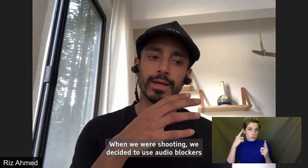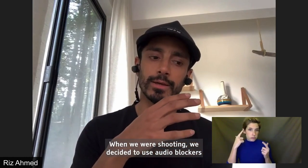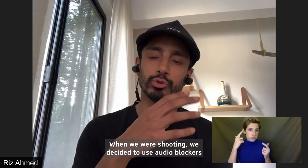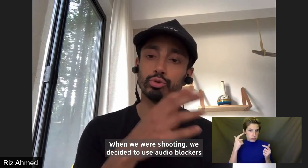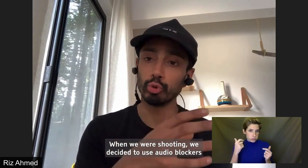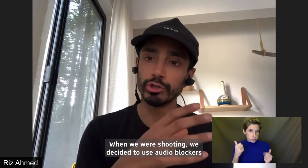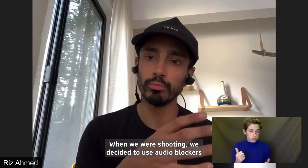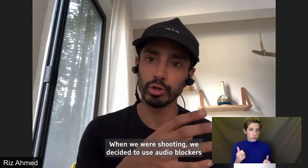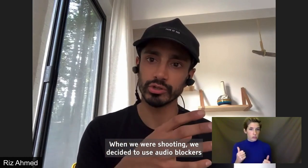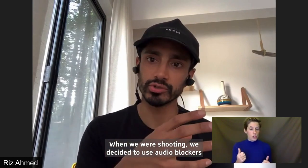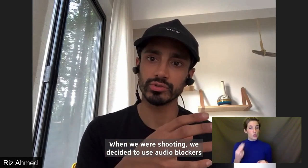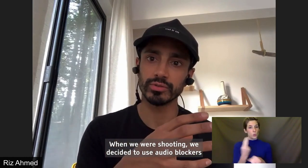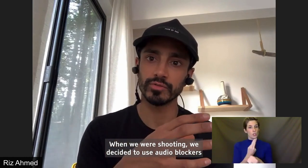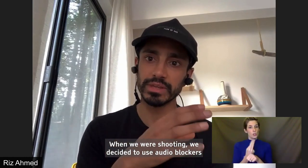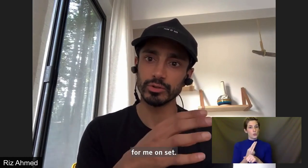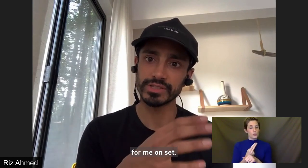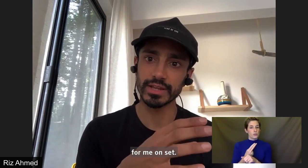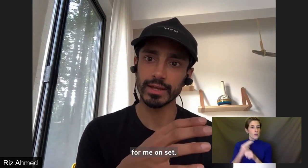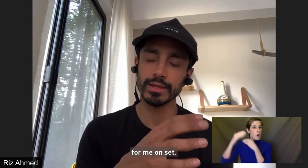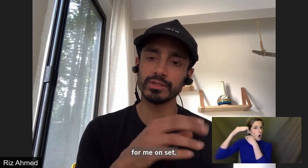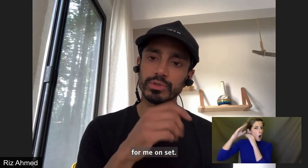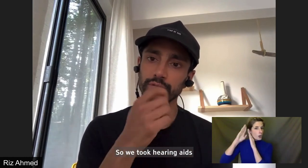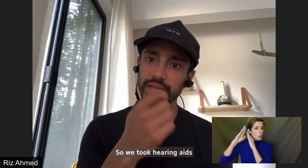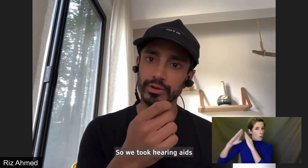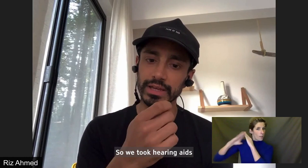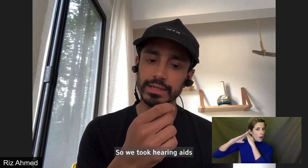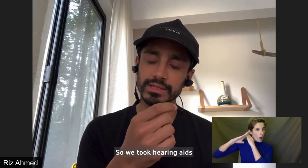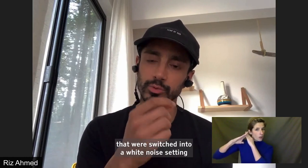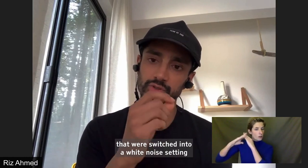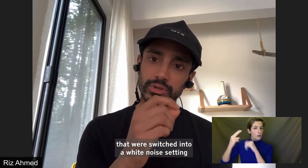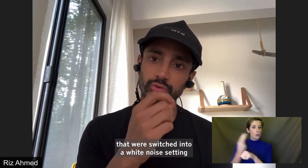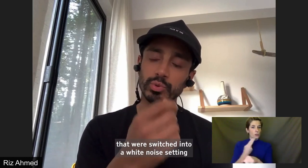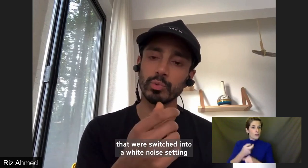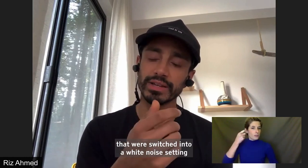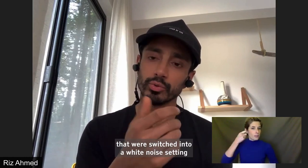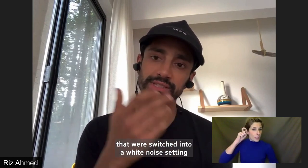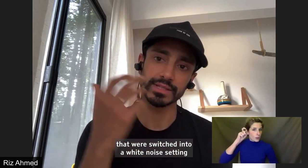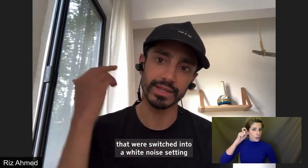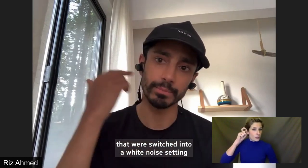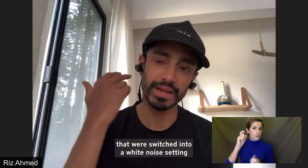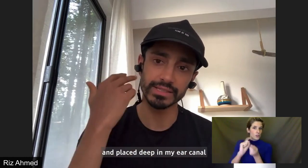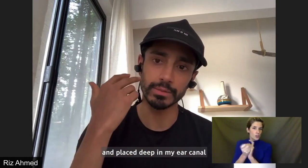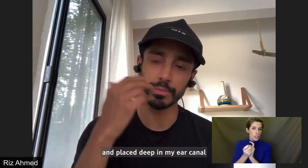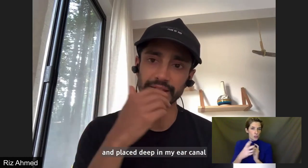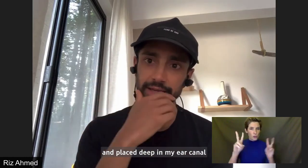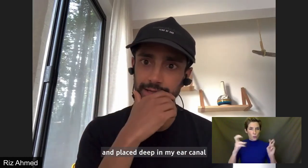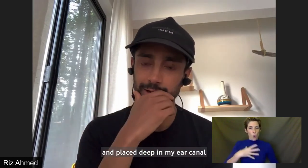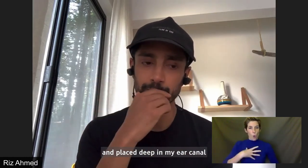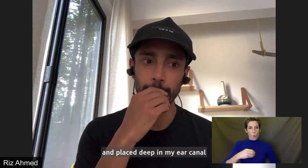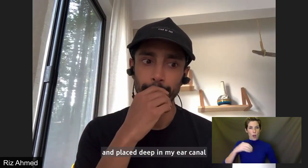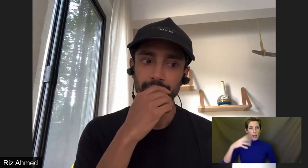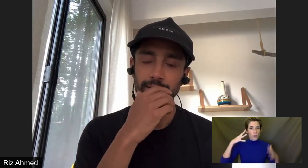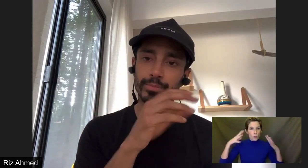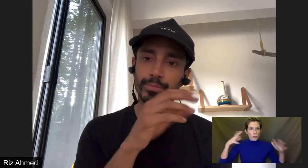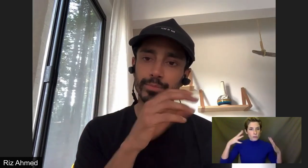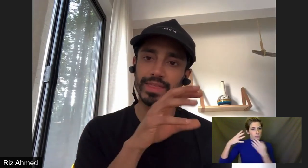to use audio blockers for me on set. So we took hearing aids that were switched onto a white noise setting and placed deep in my ear